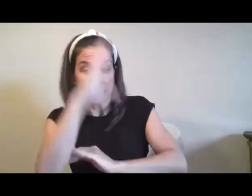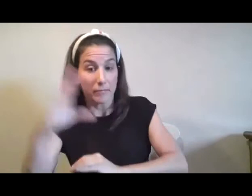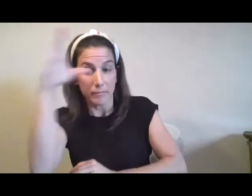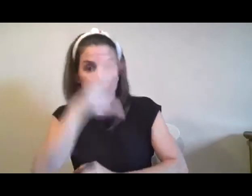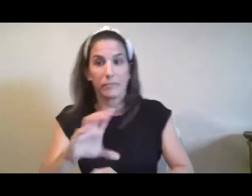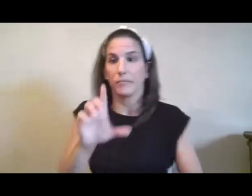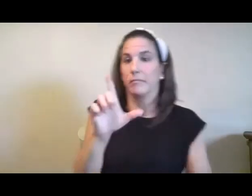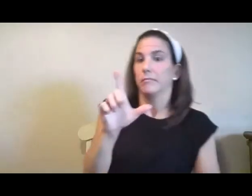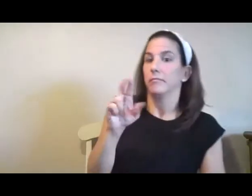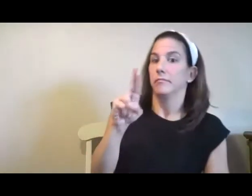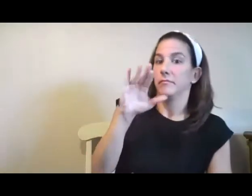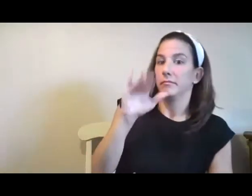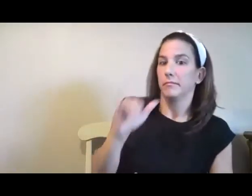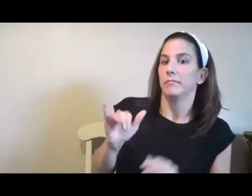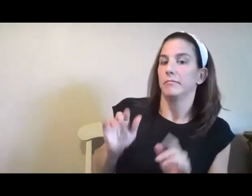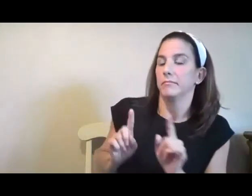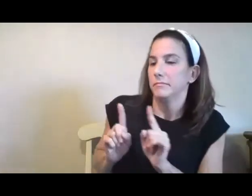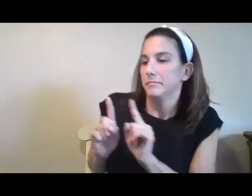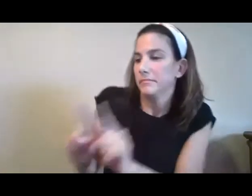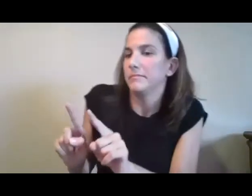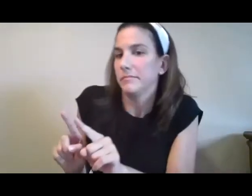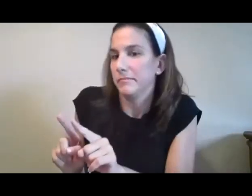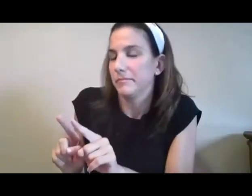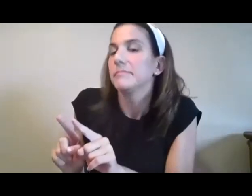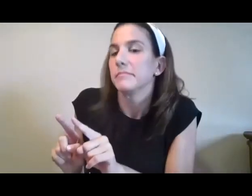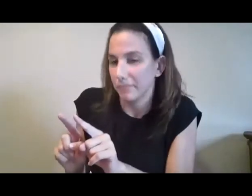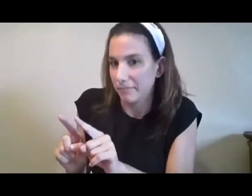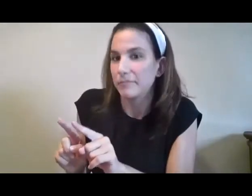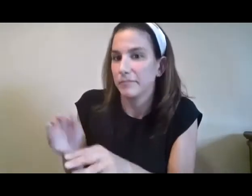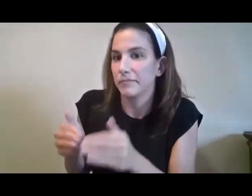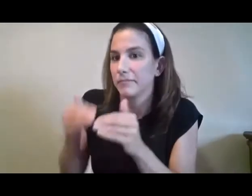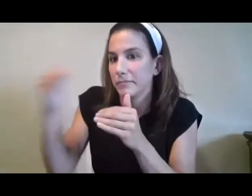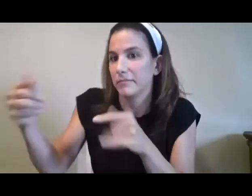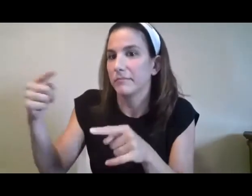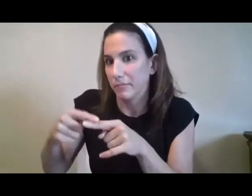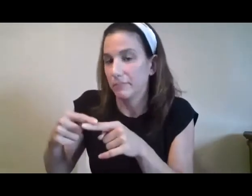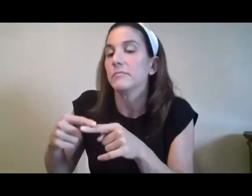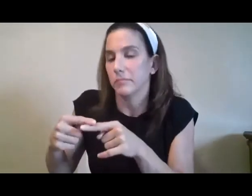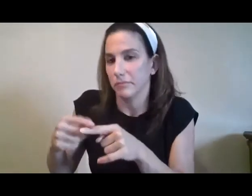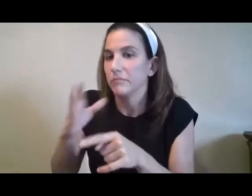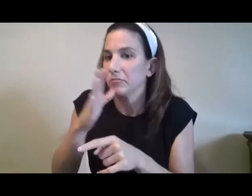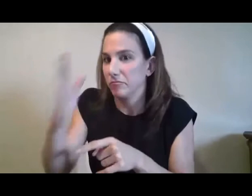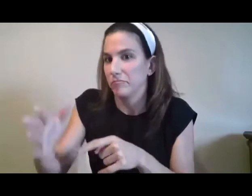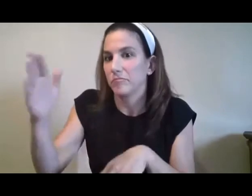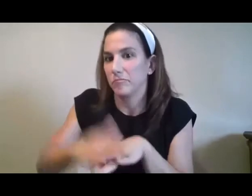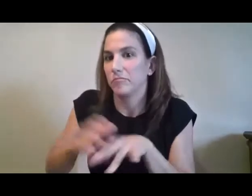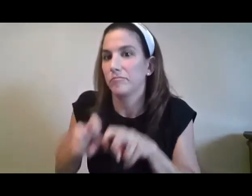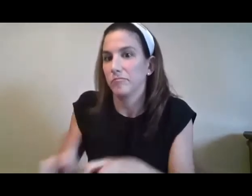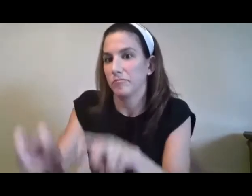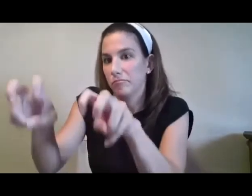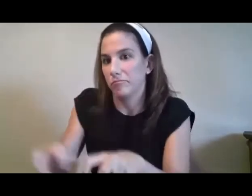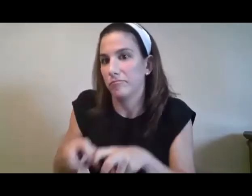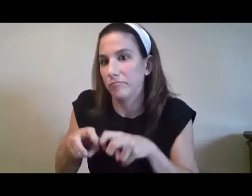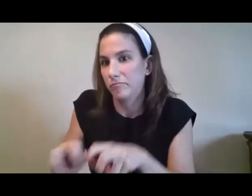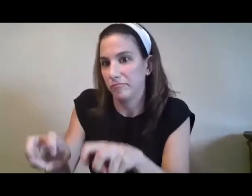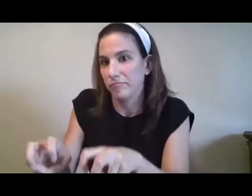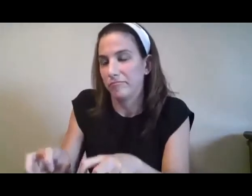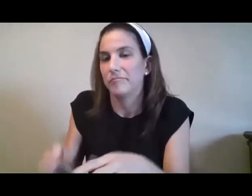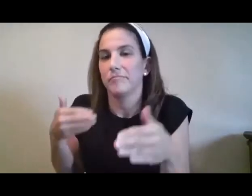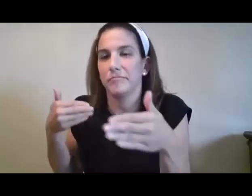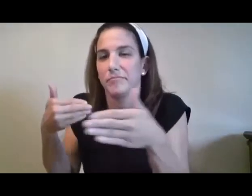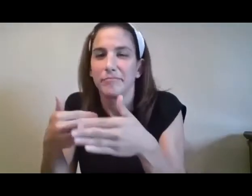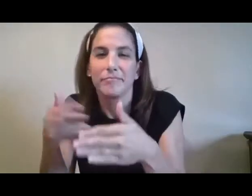Lucy nestled next to Gram on the porch, on the swing, leaned in to listen.